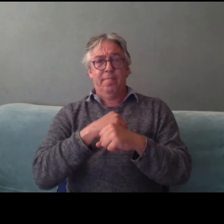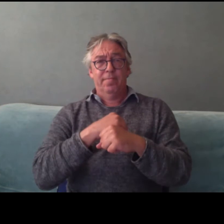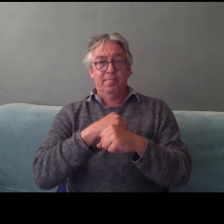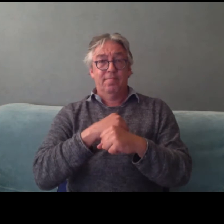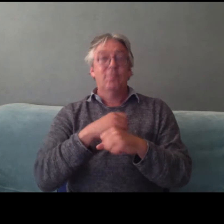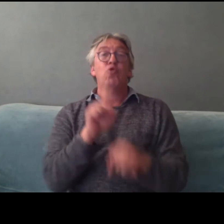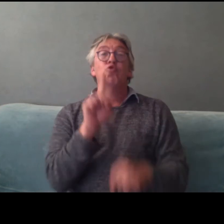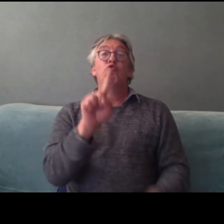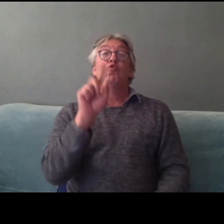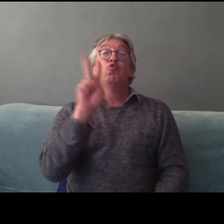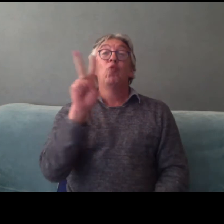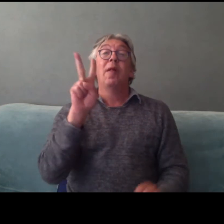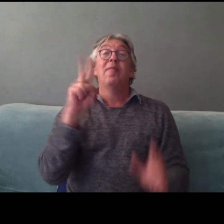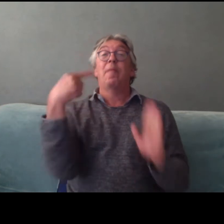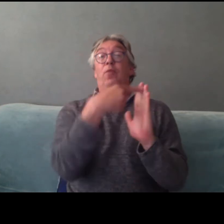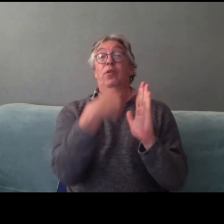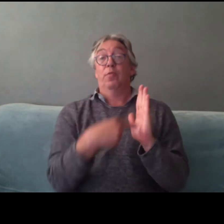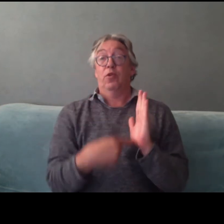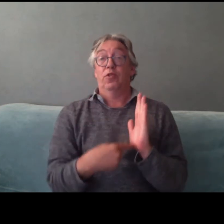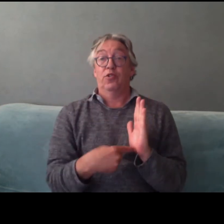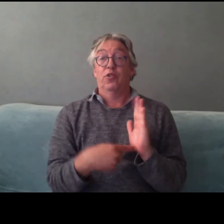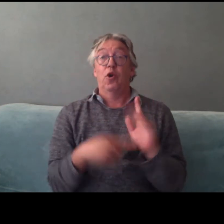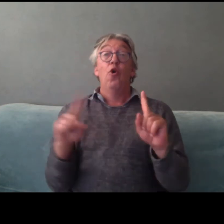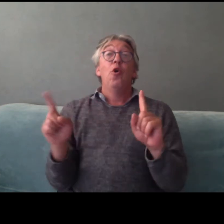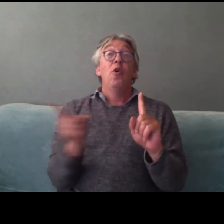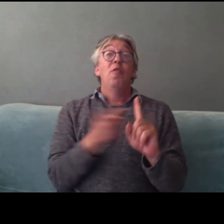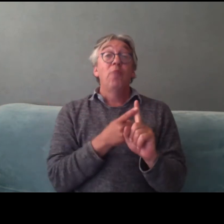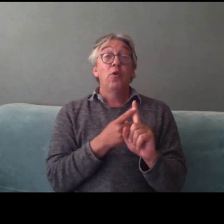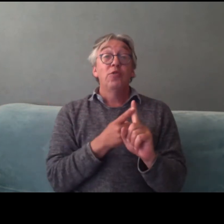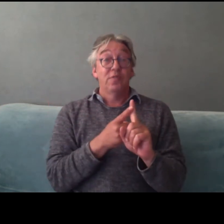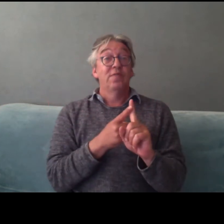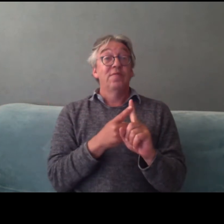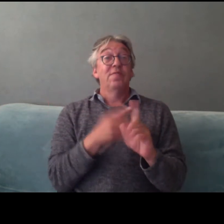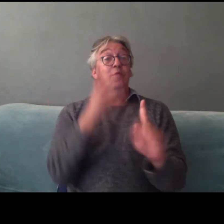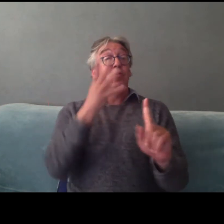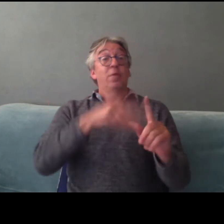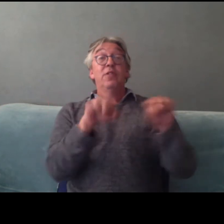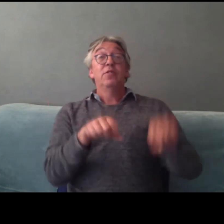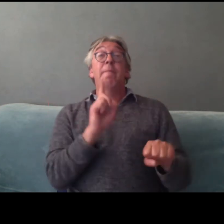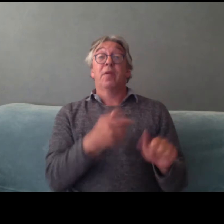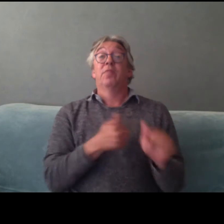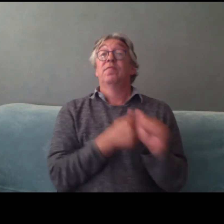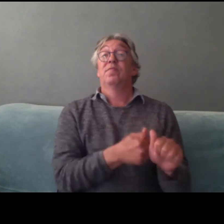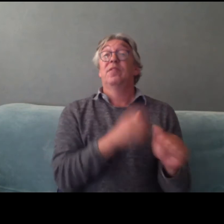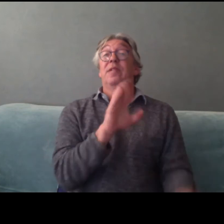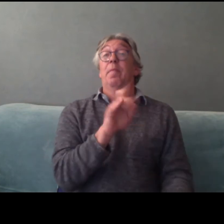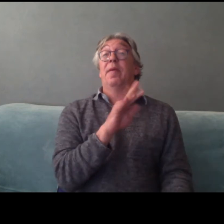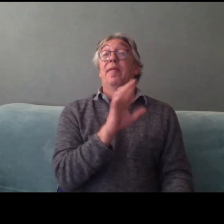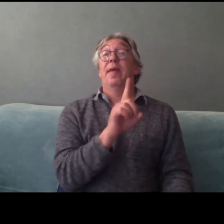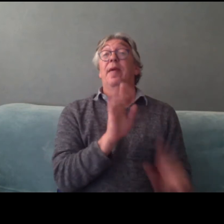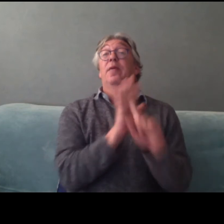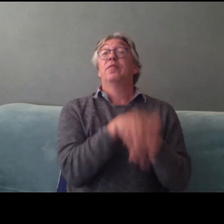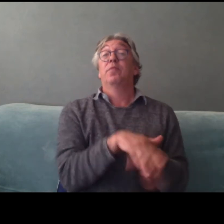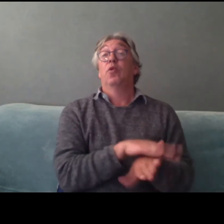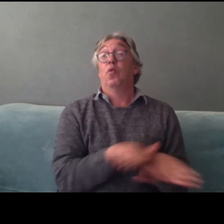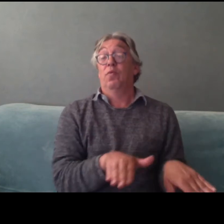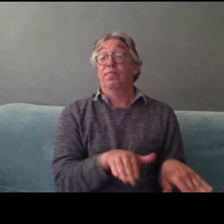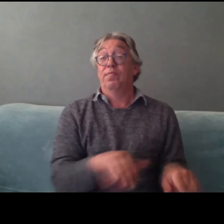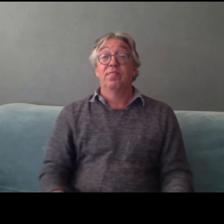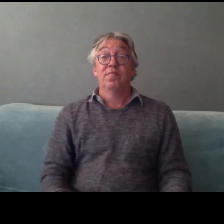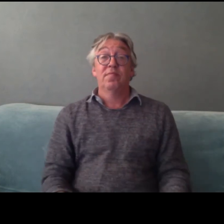animate the CRPD, non-discrimination and so on. And the rights that are enshrined in the CRPD apply